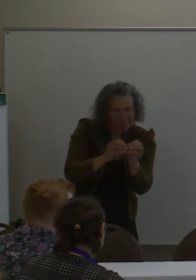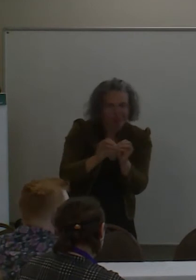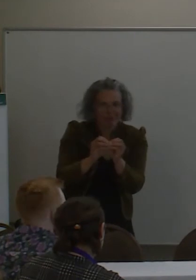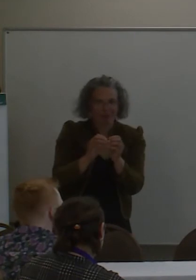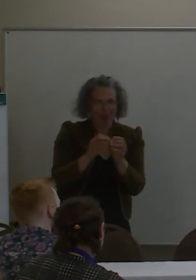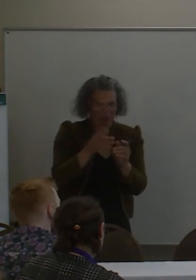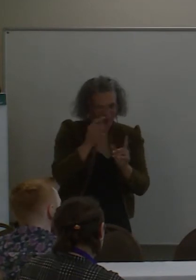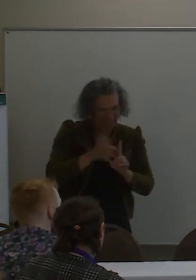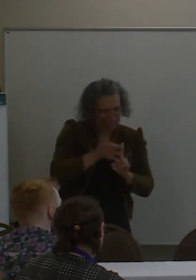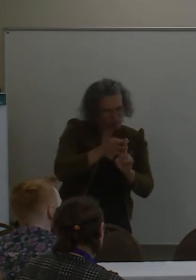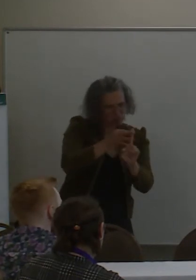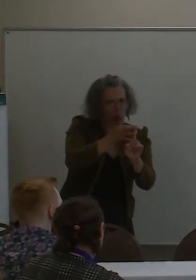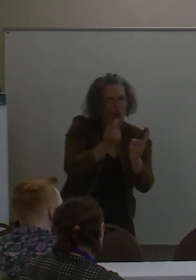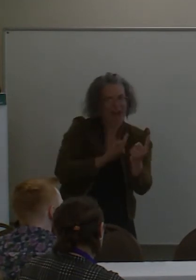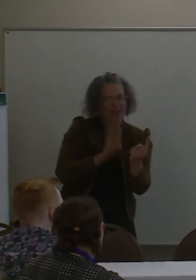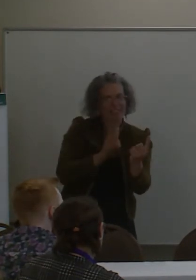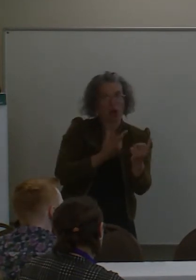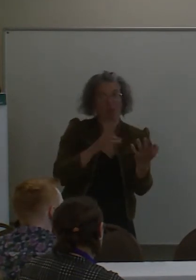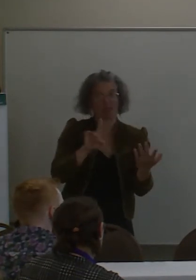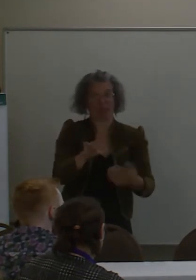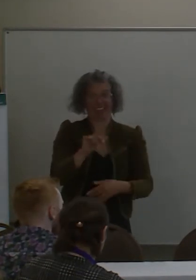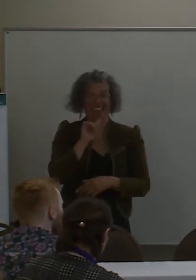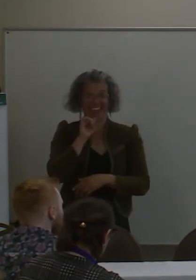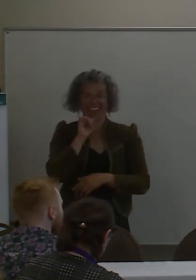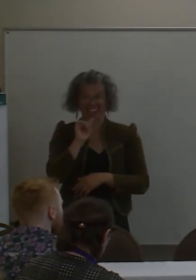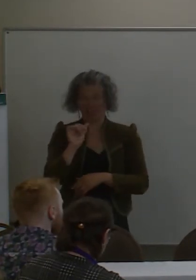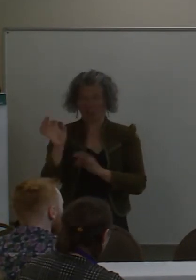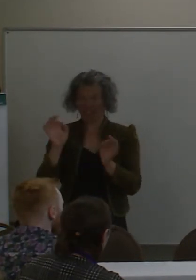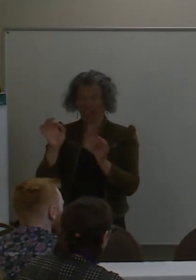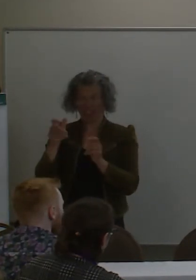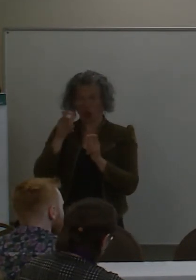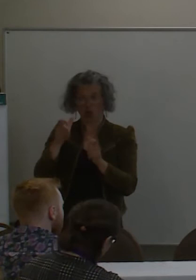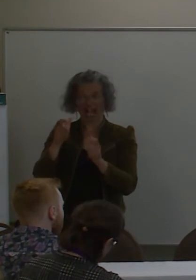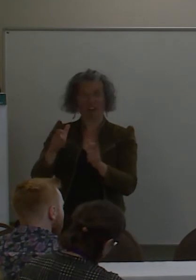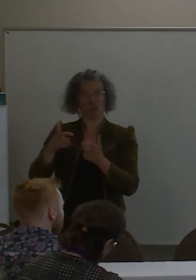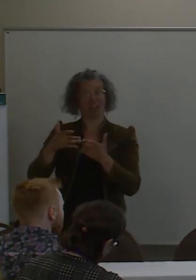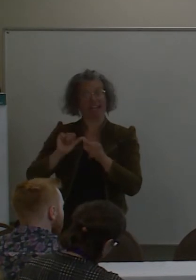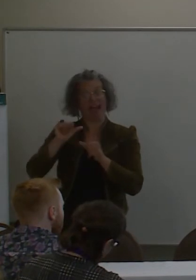us to improve ourselves. But if we don't take care of what we have, then that's a problem.